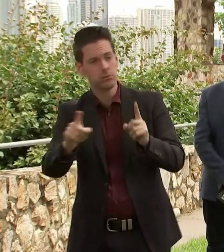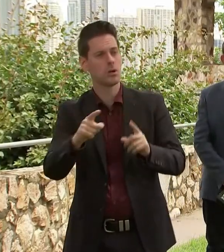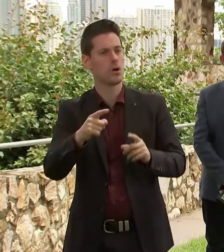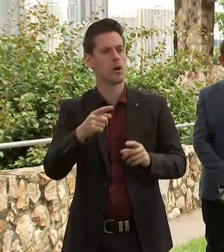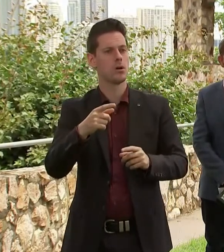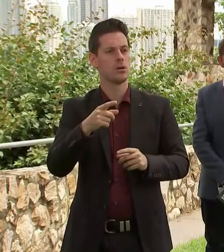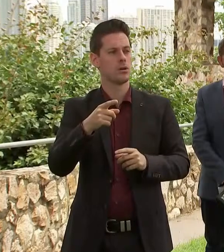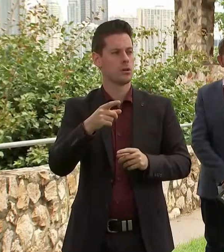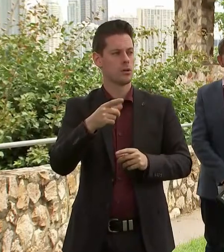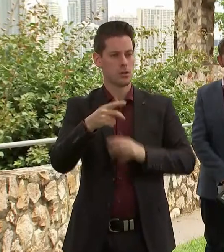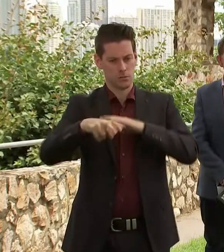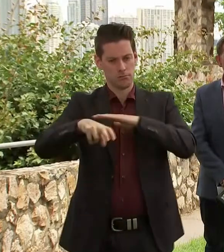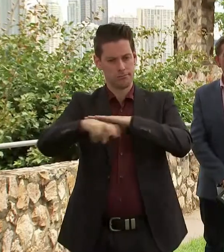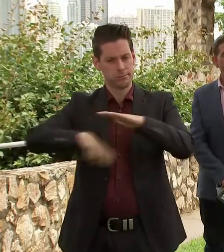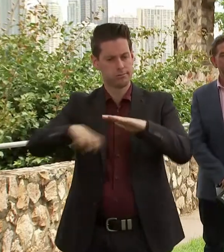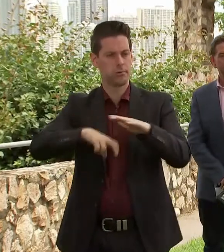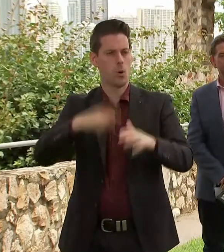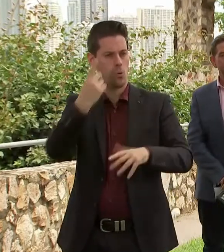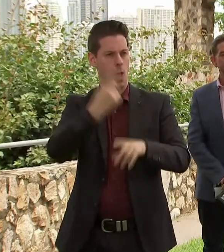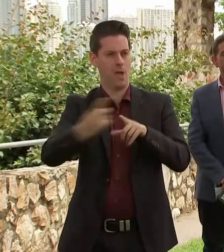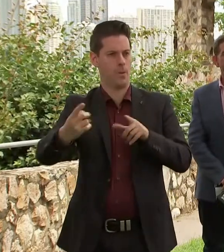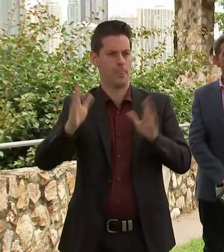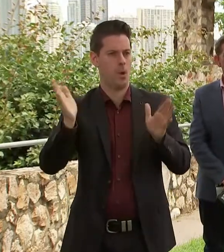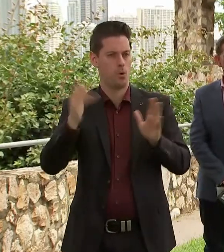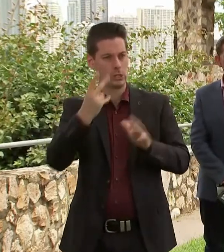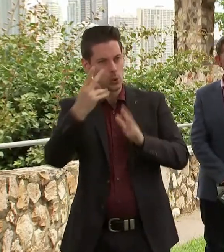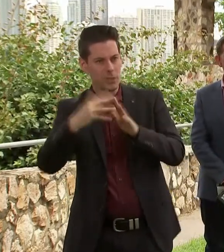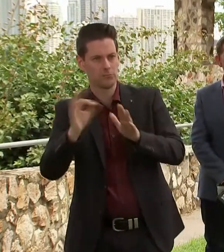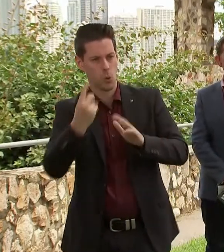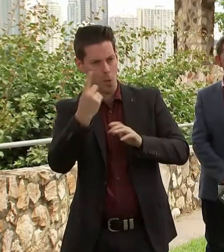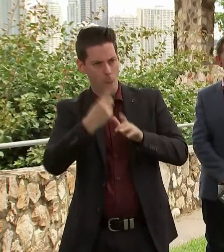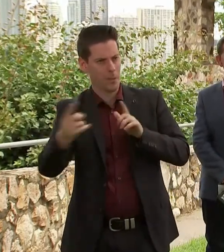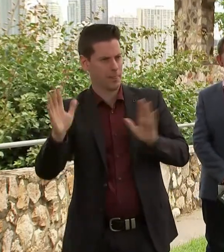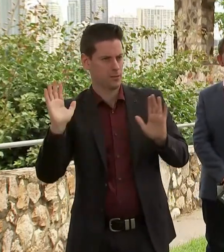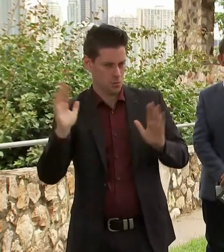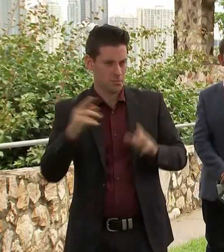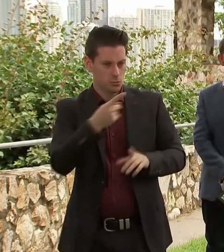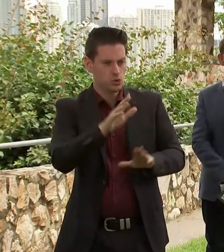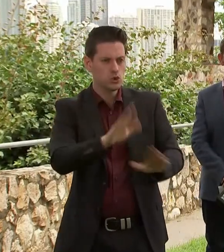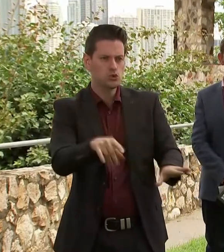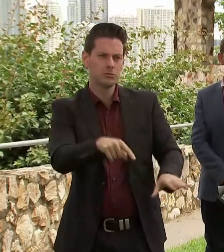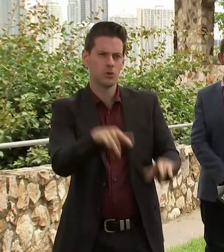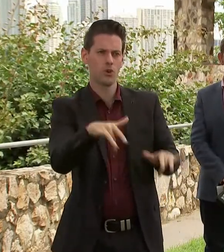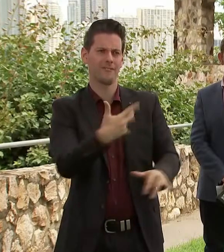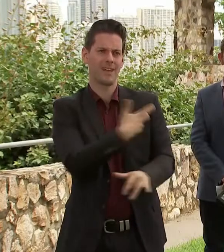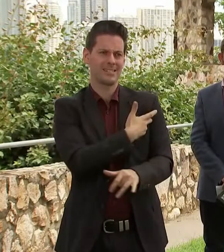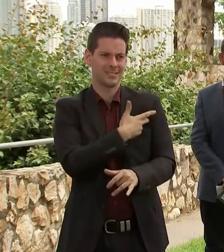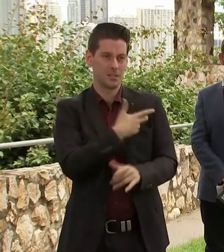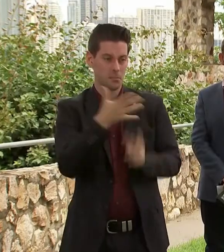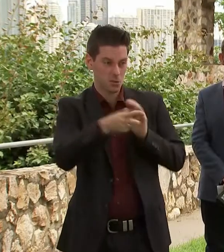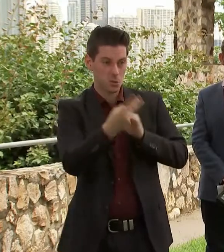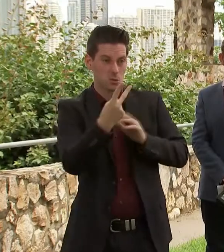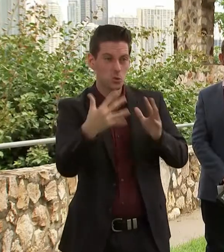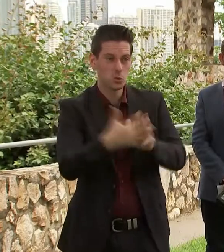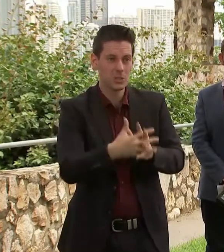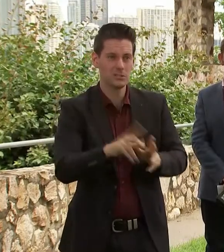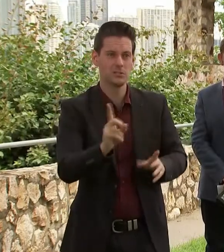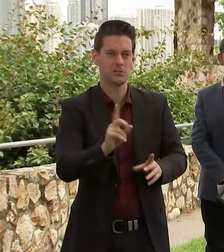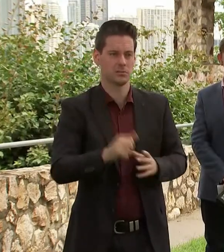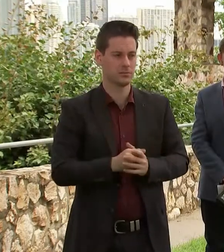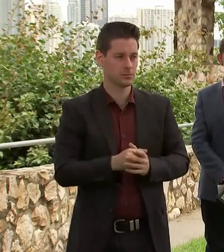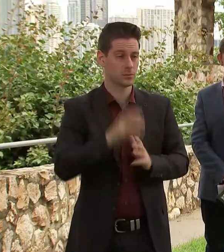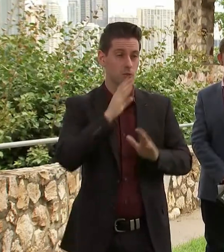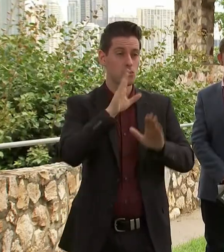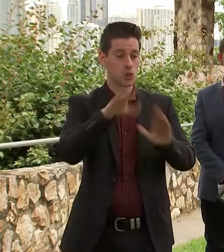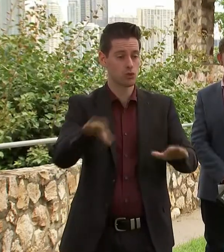isolate and quarantine for 7 days. What's it going to mean for children who presumably will still be unvaccinated? Yeah, at this stage,